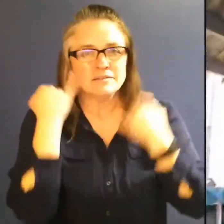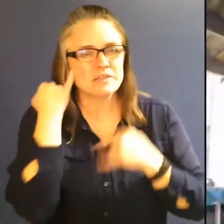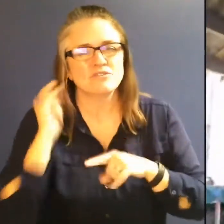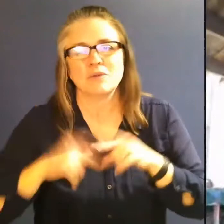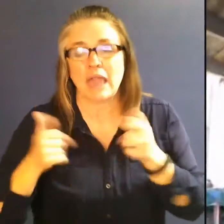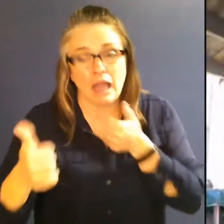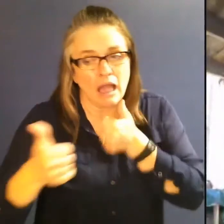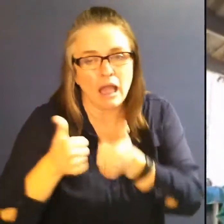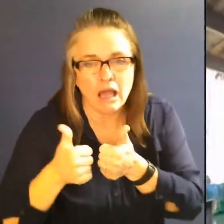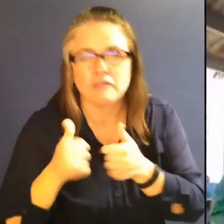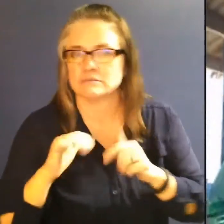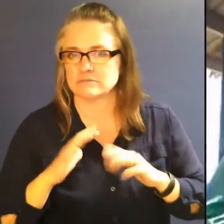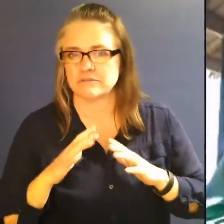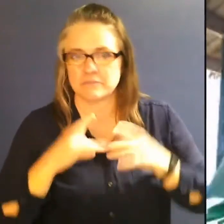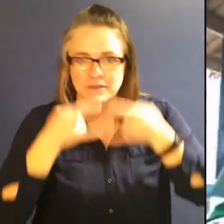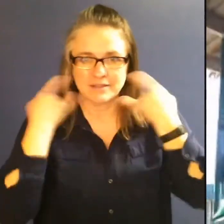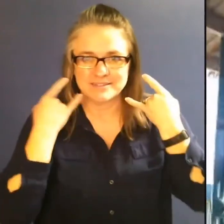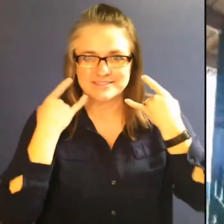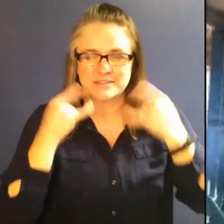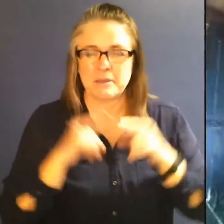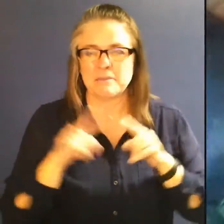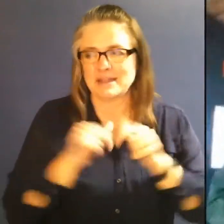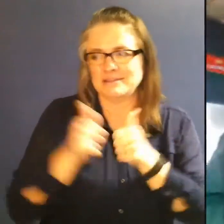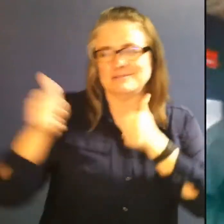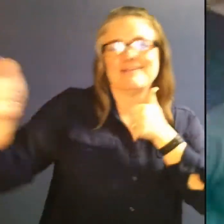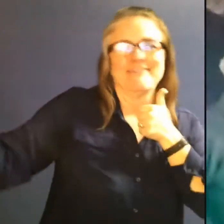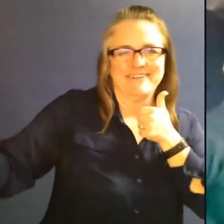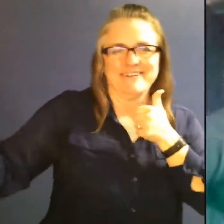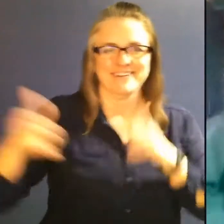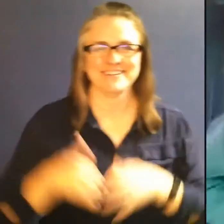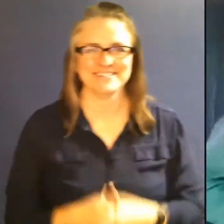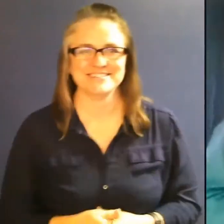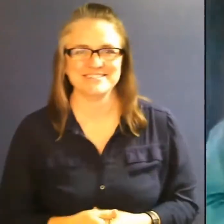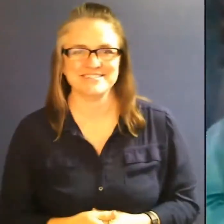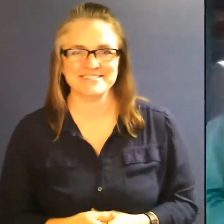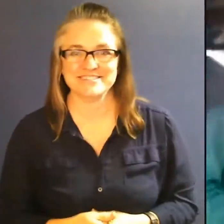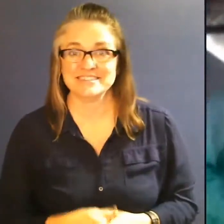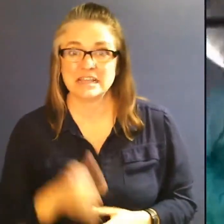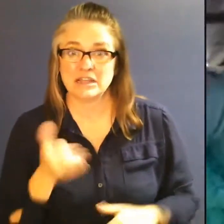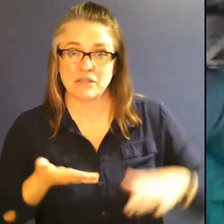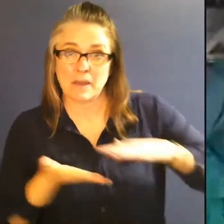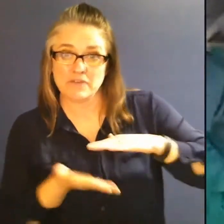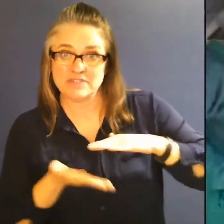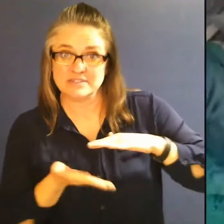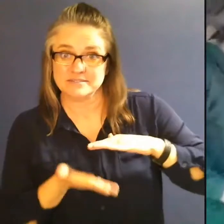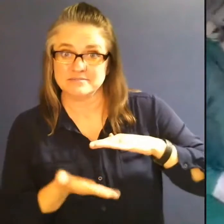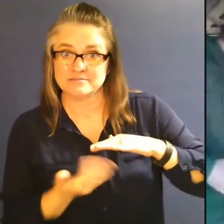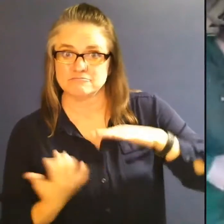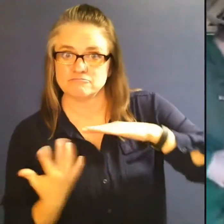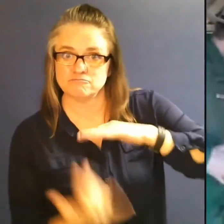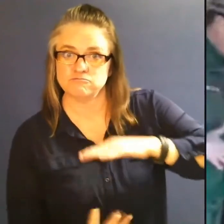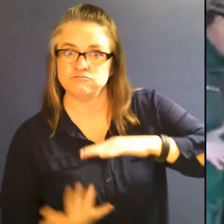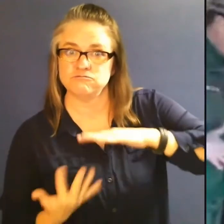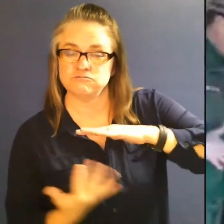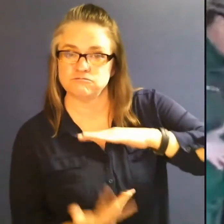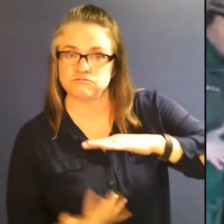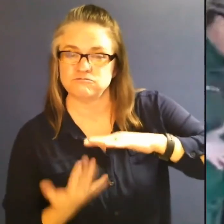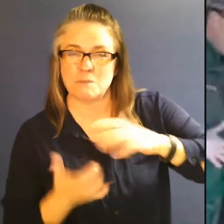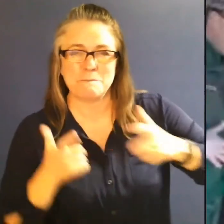So he went and hid over there a little ways from me. So this is the oven. This is the oven right here. Get a big